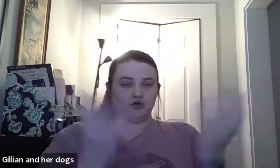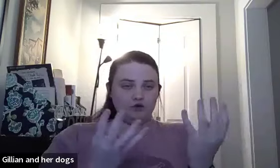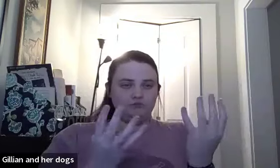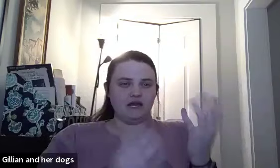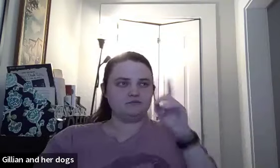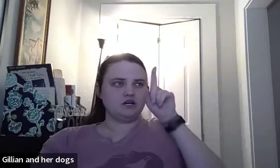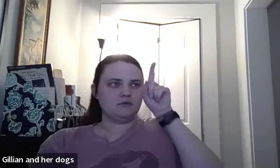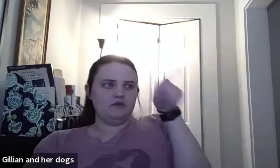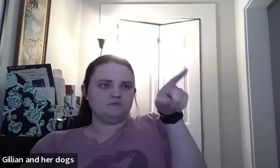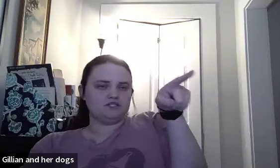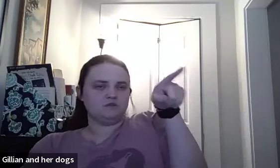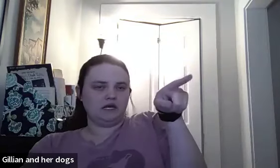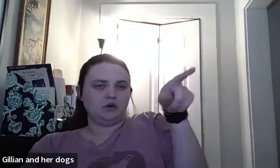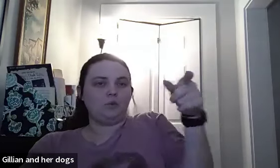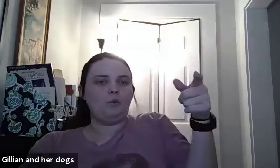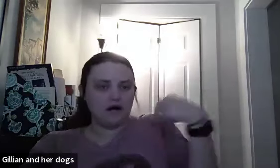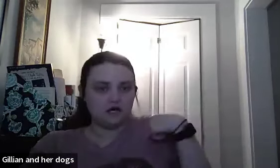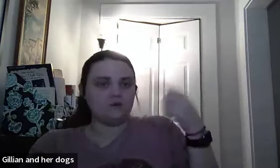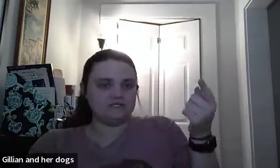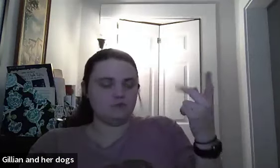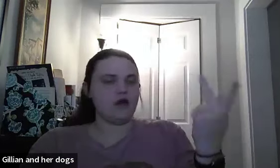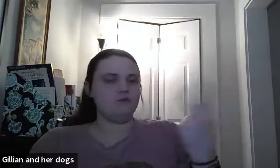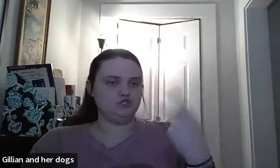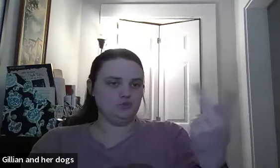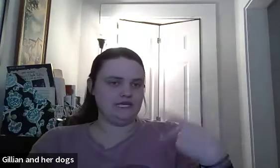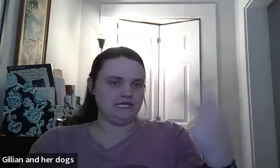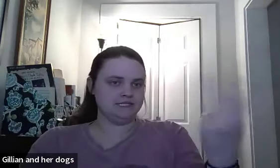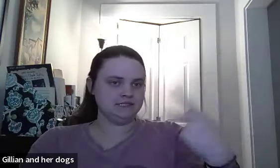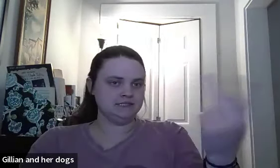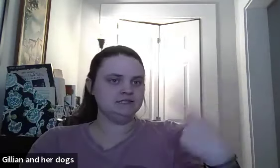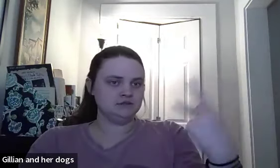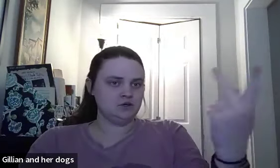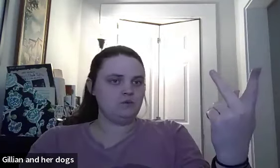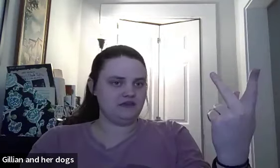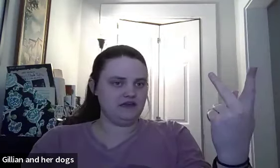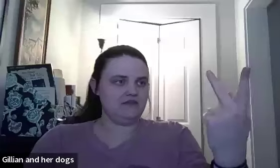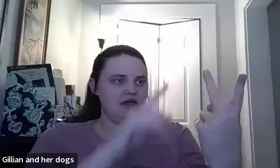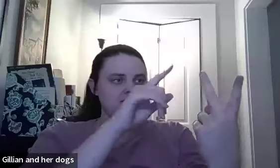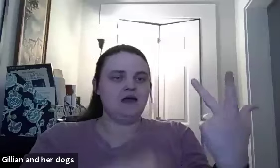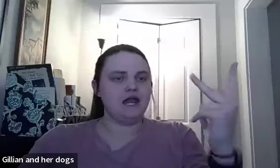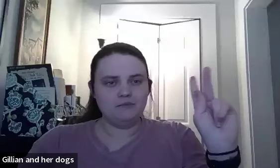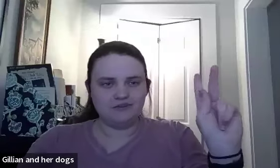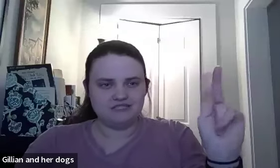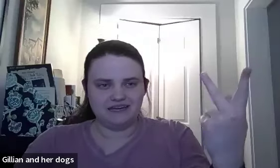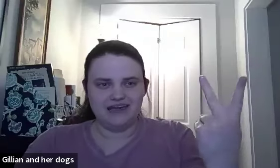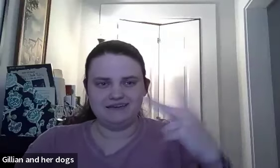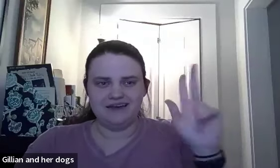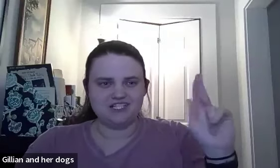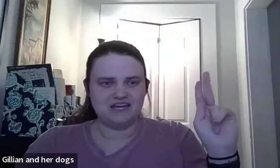a group and I'm talking about this person right here. We're going somewhere. I would do we. with again that I know mine looks like a K. That's just